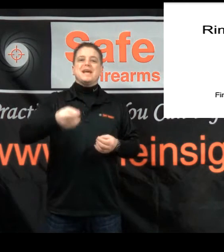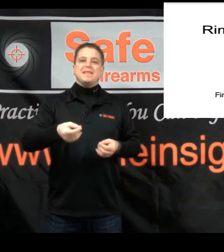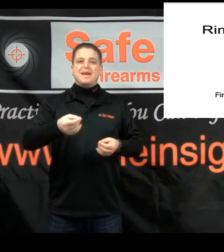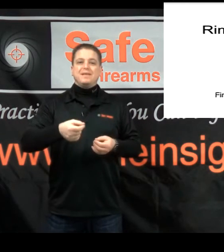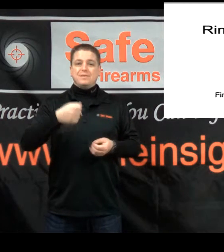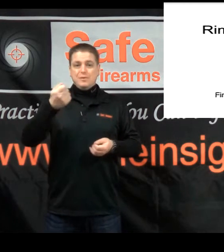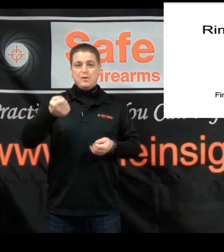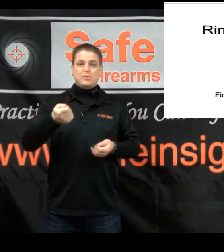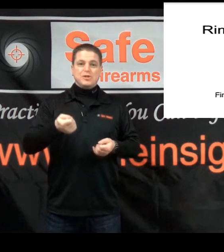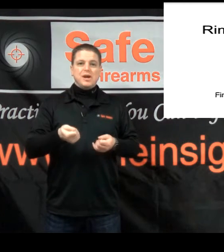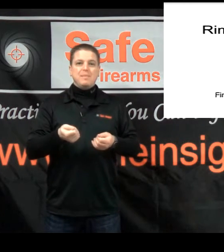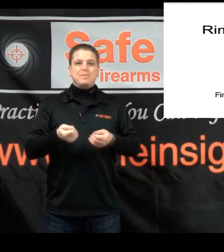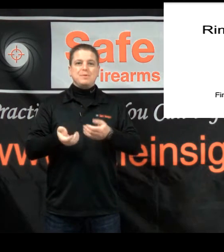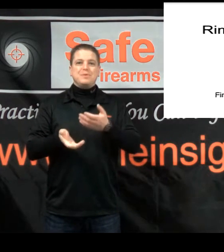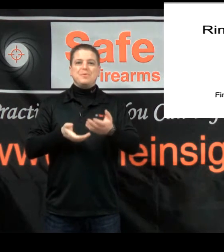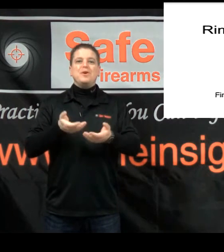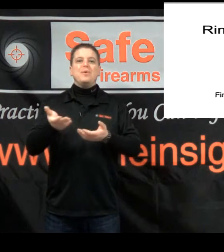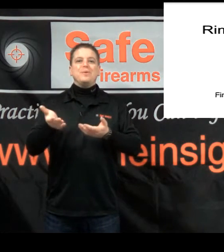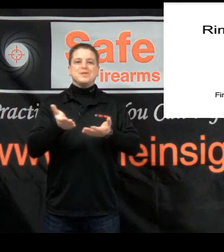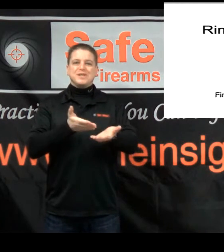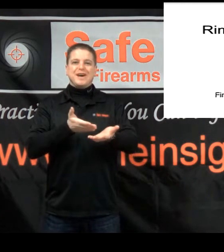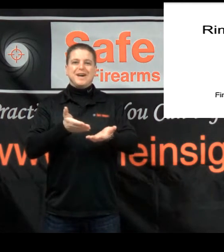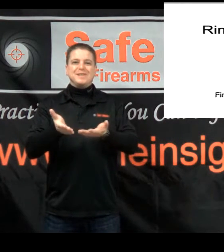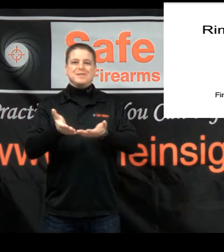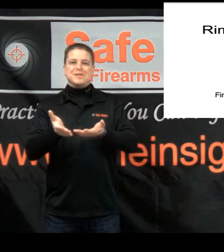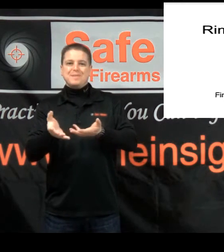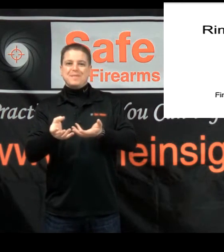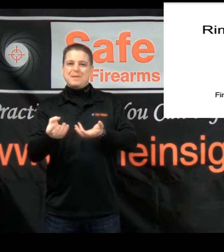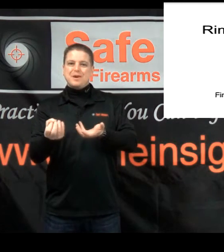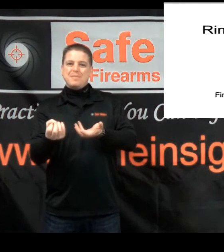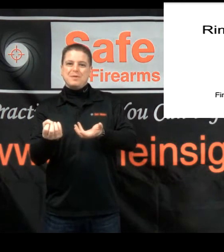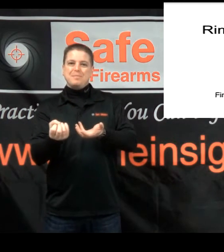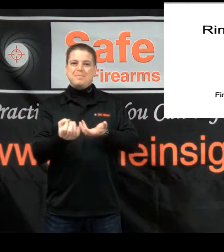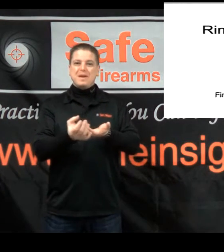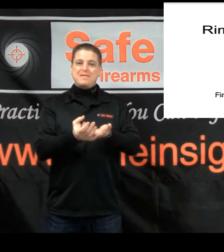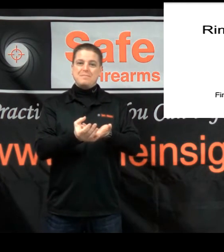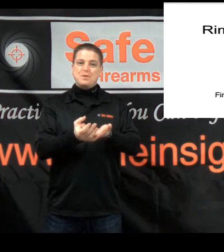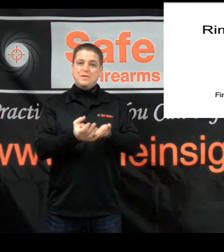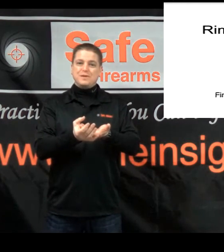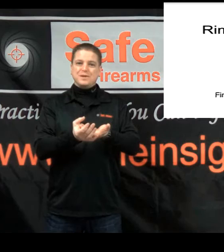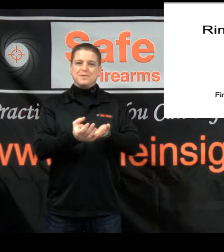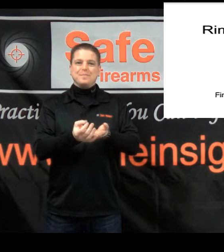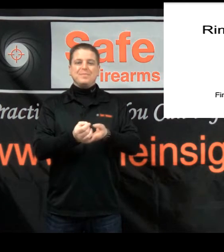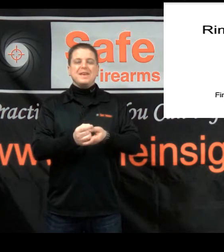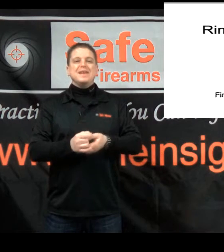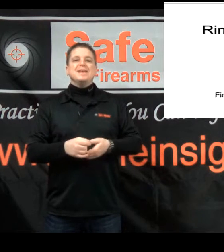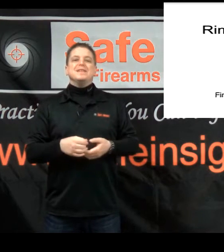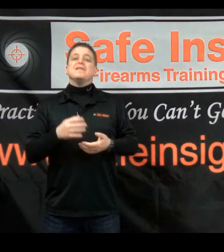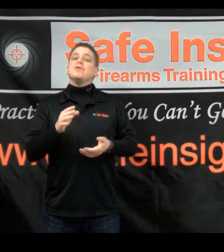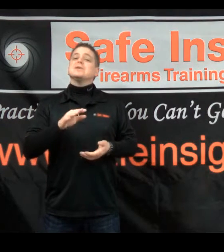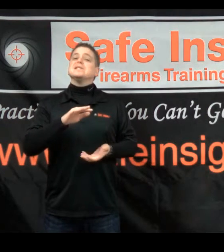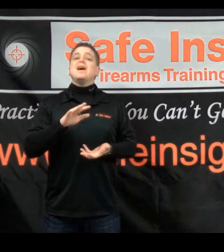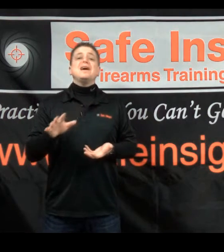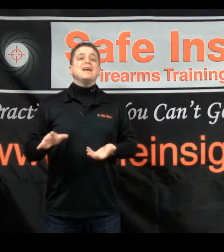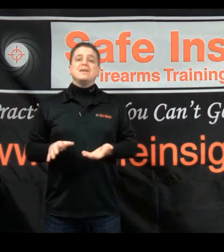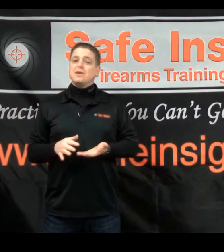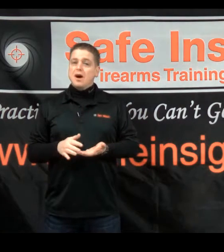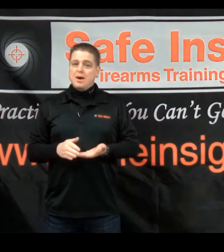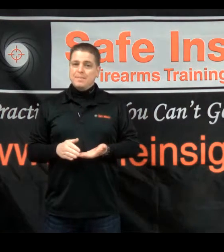stand that cartridge up, you don't know which side some of that primer may have moved to. Therefore, it's not